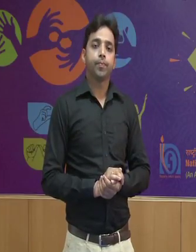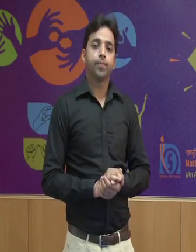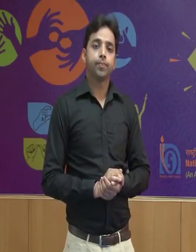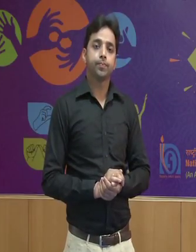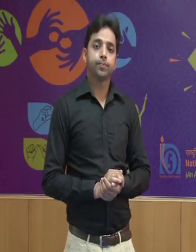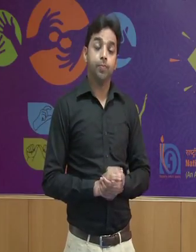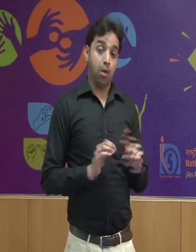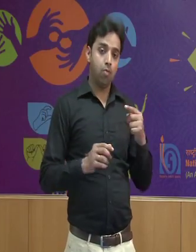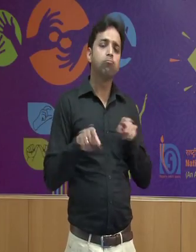For example,